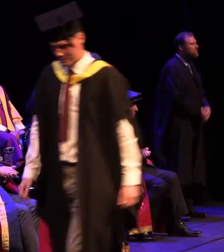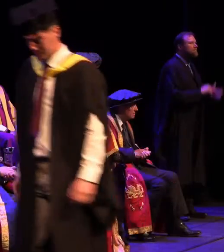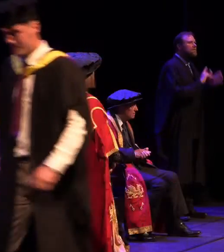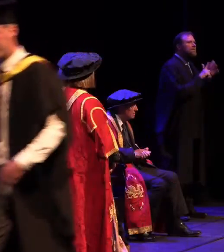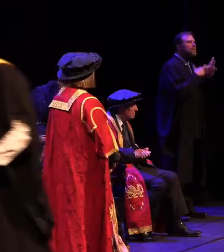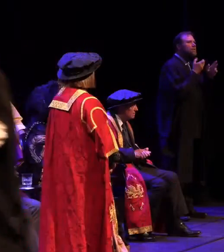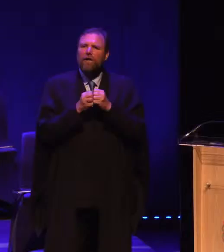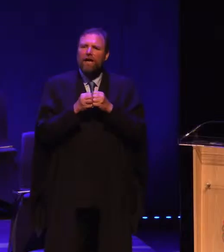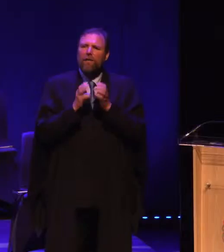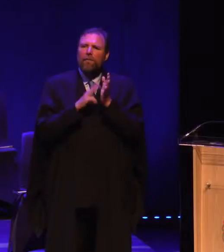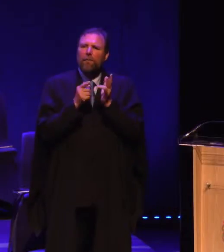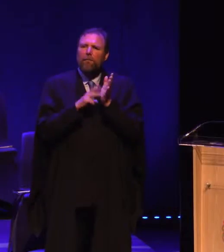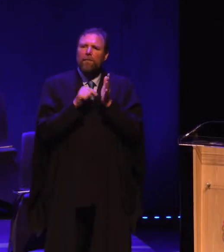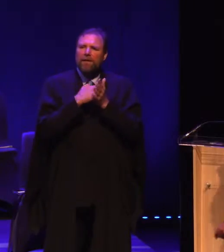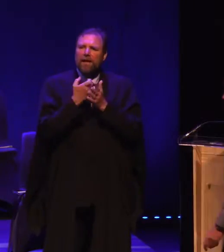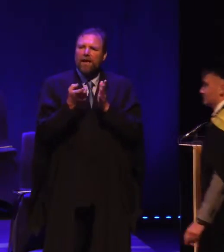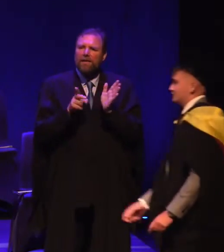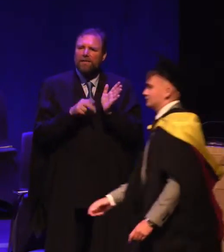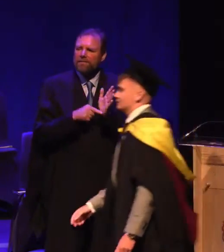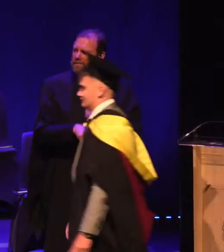Jacob Monkley.